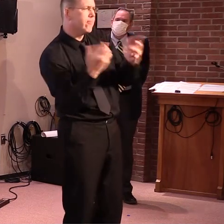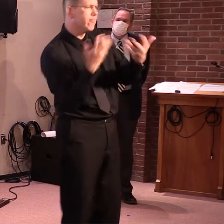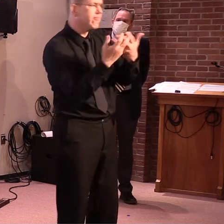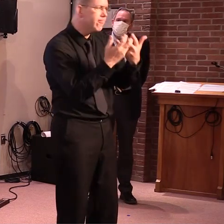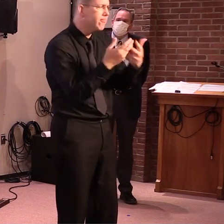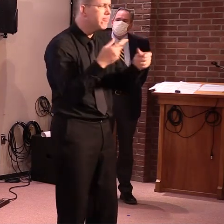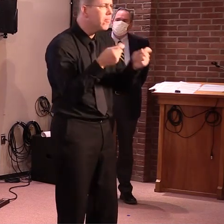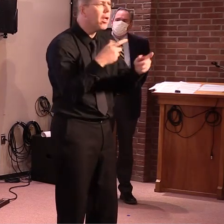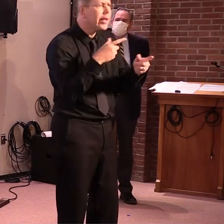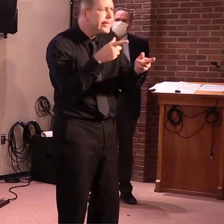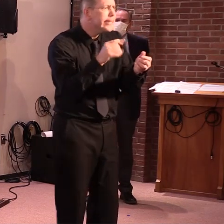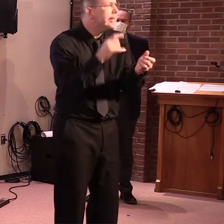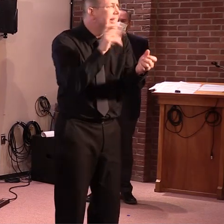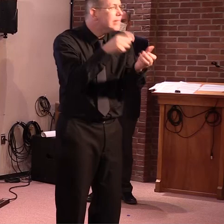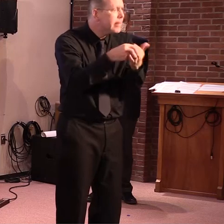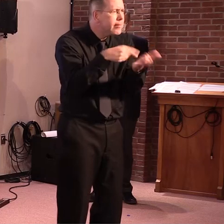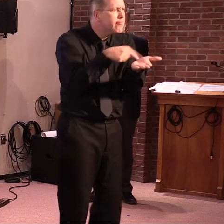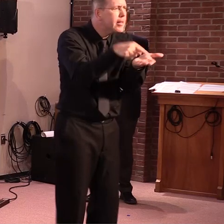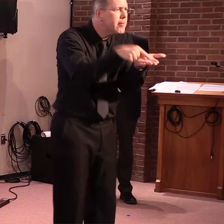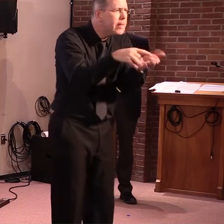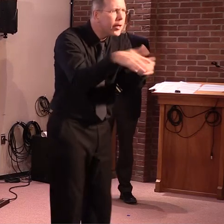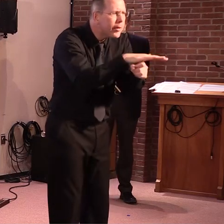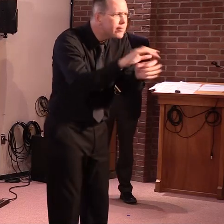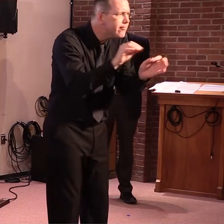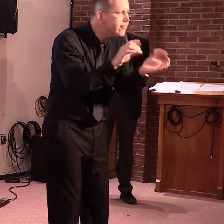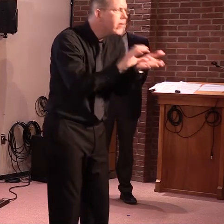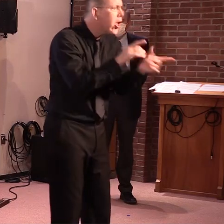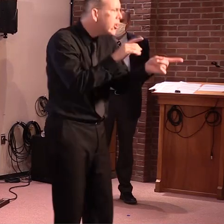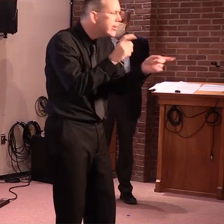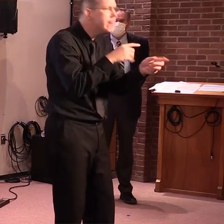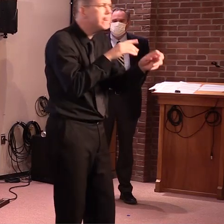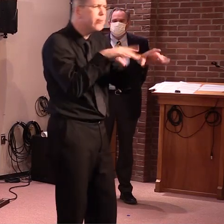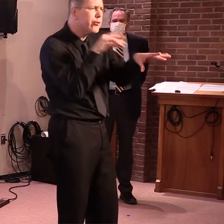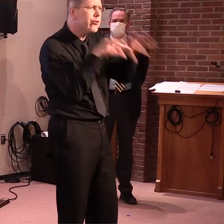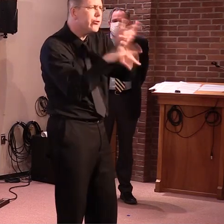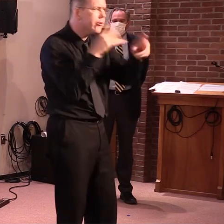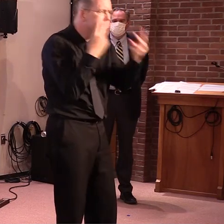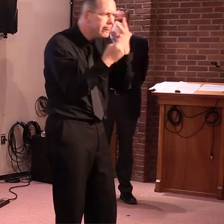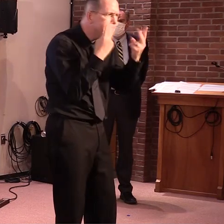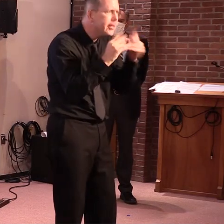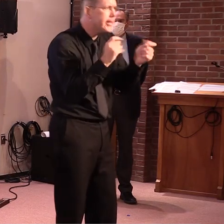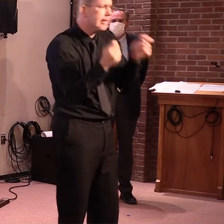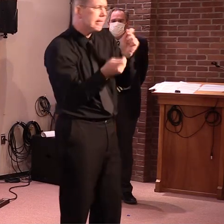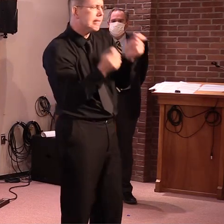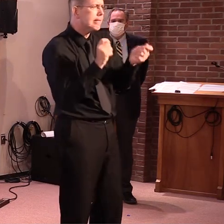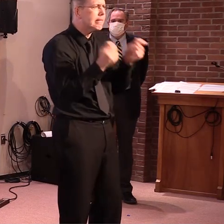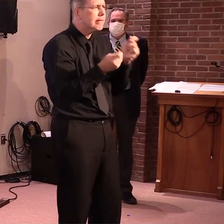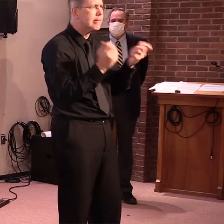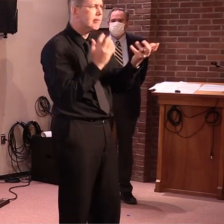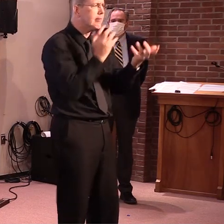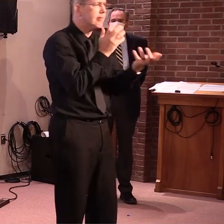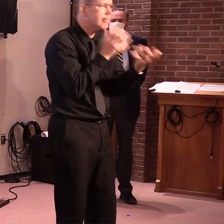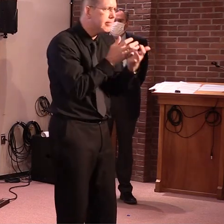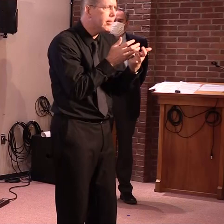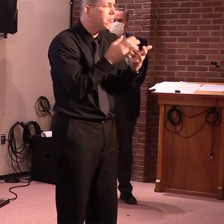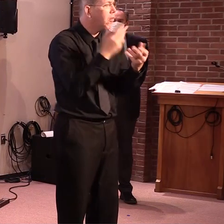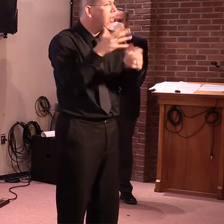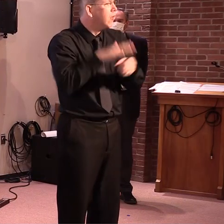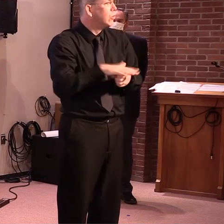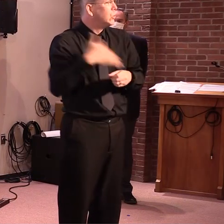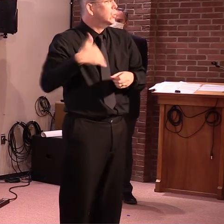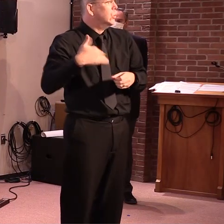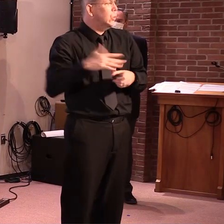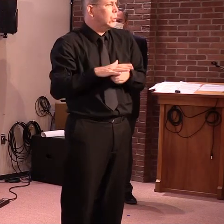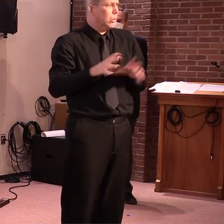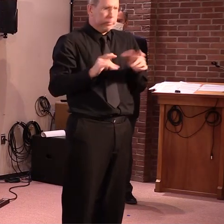things that allowed us to ease up the pressure. And the whole system was under enormous pressure